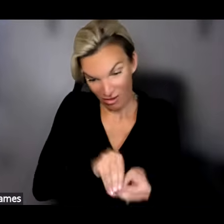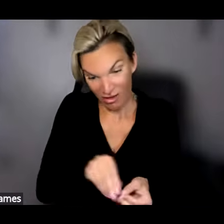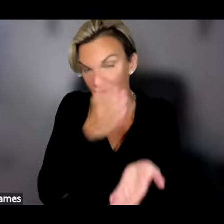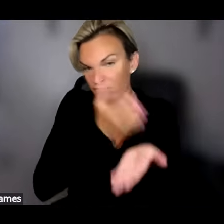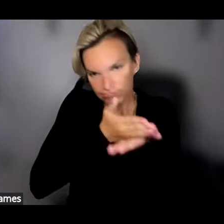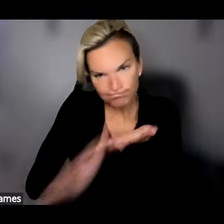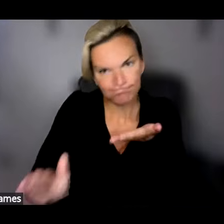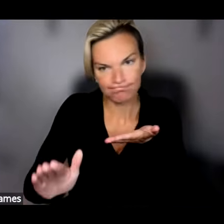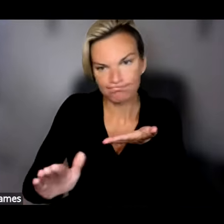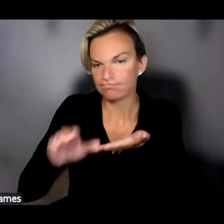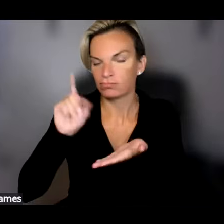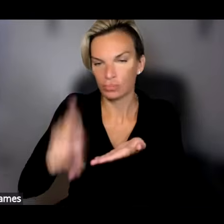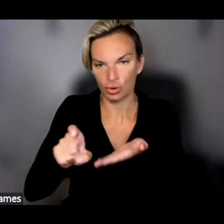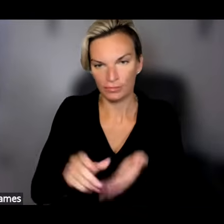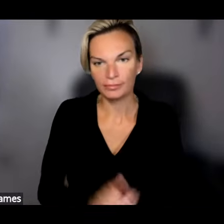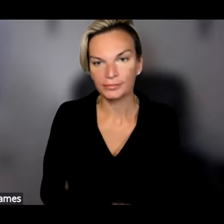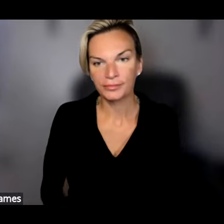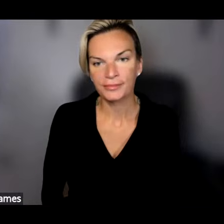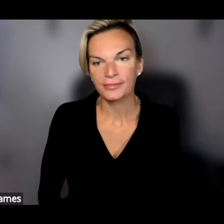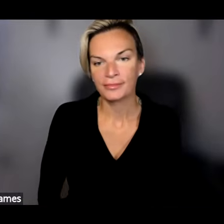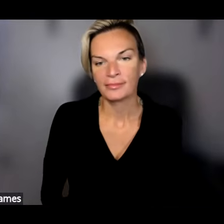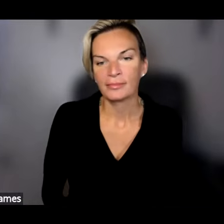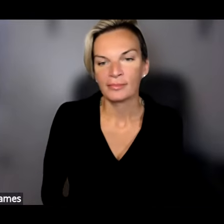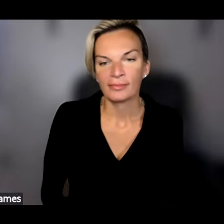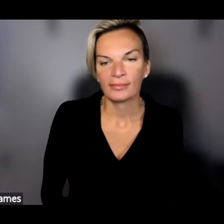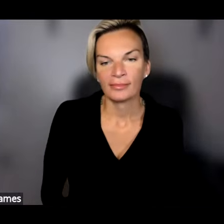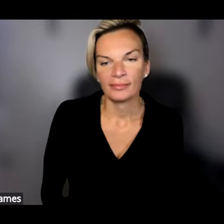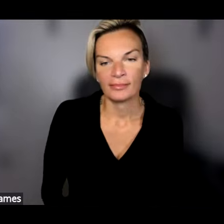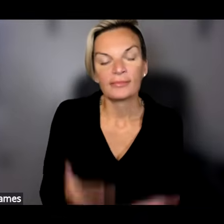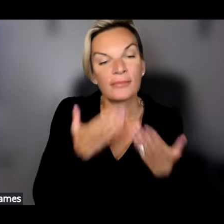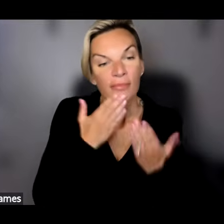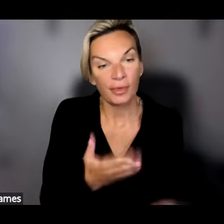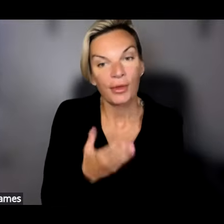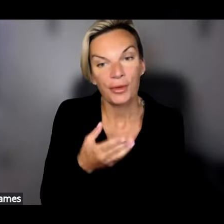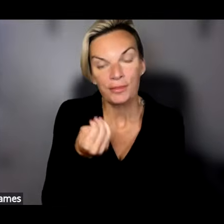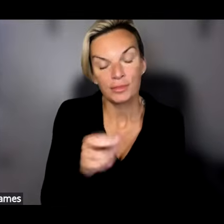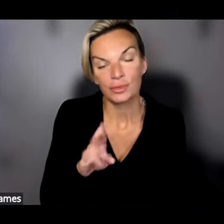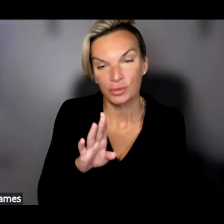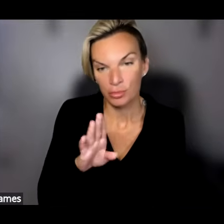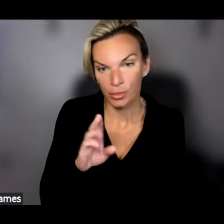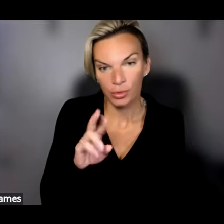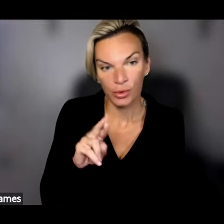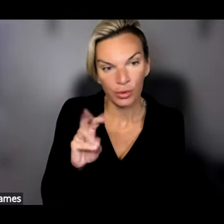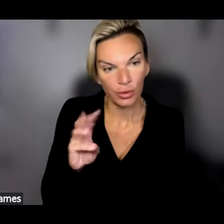ballot. Thank you. Thank you, Mr. Brewer. Questions from the board?